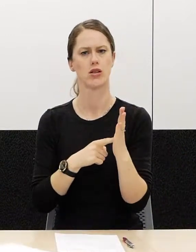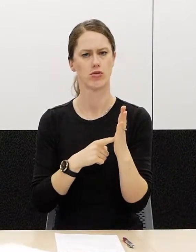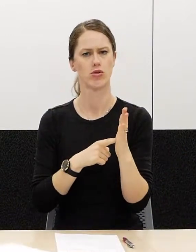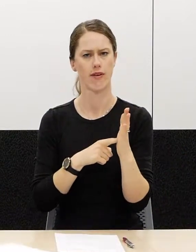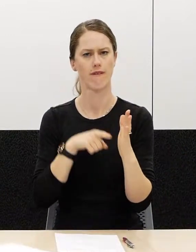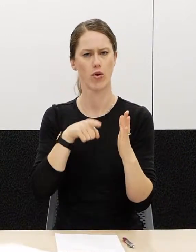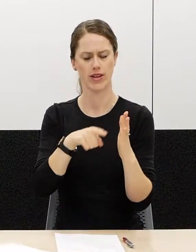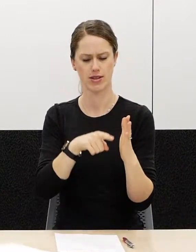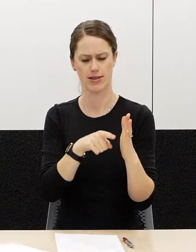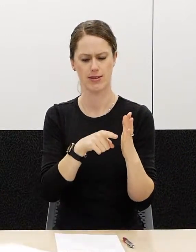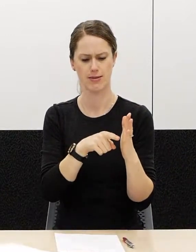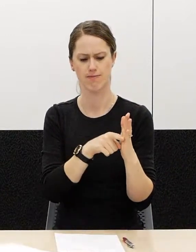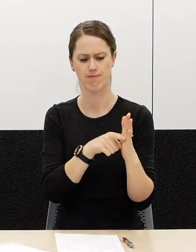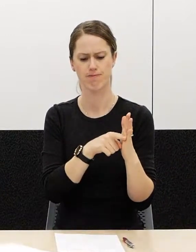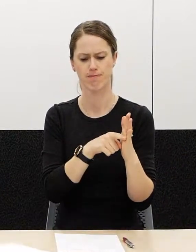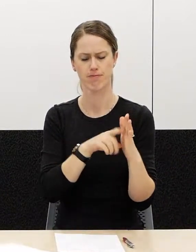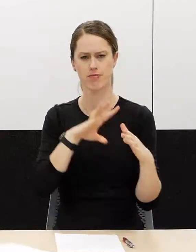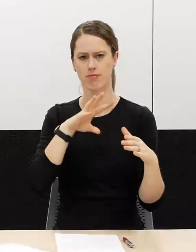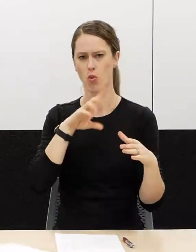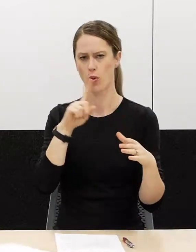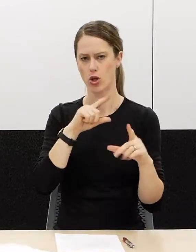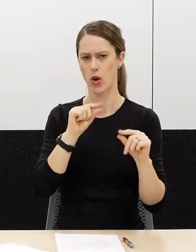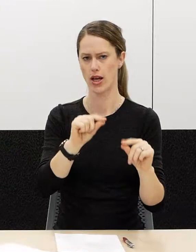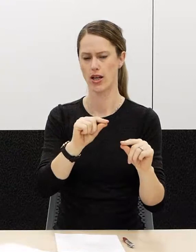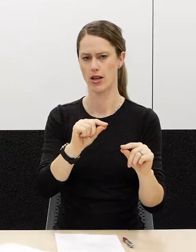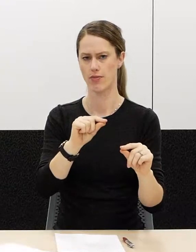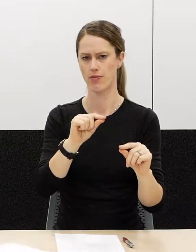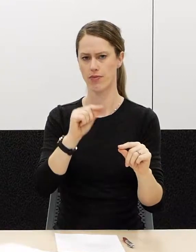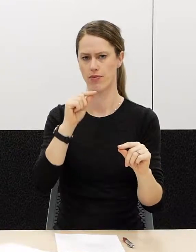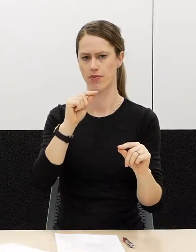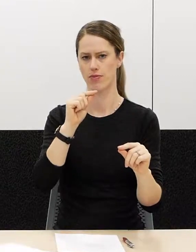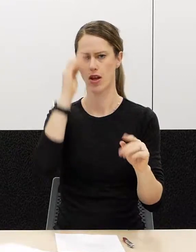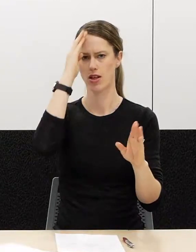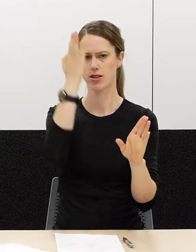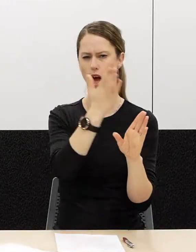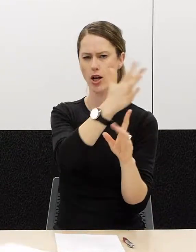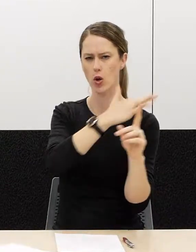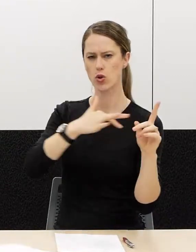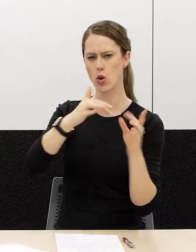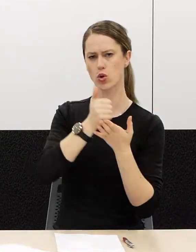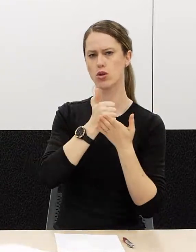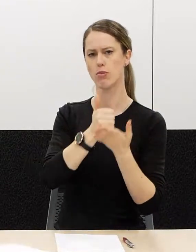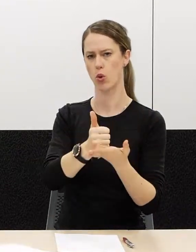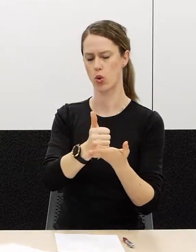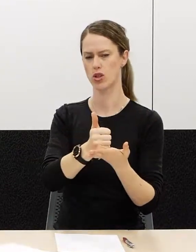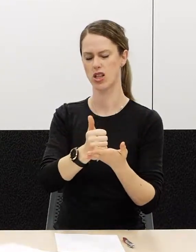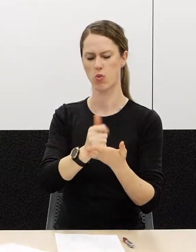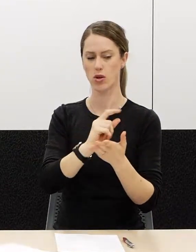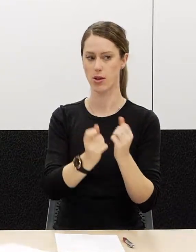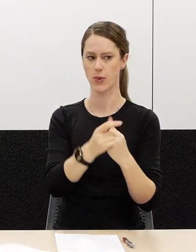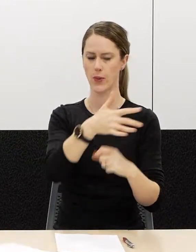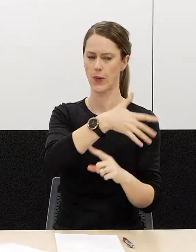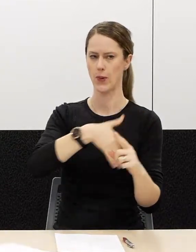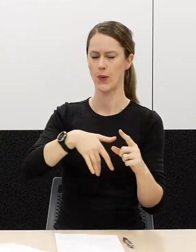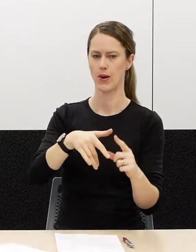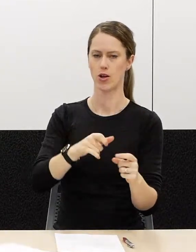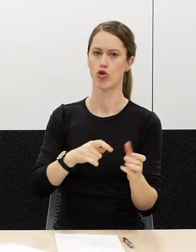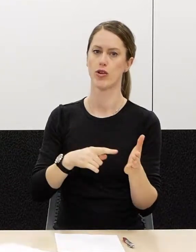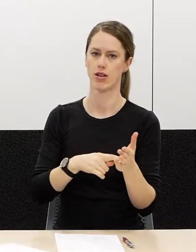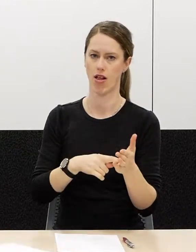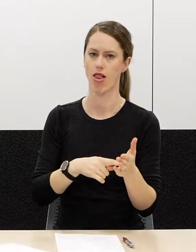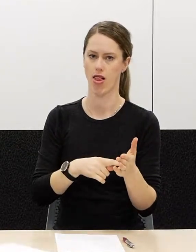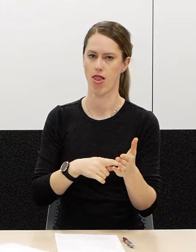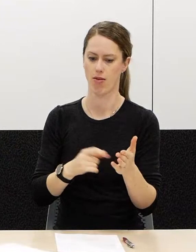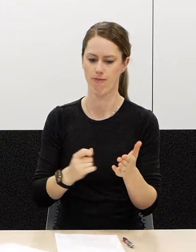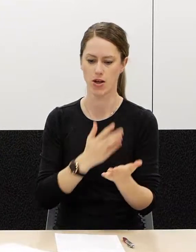to this journey, and part of what we're doing, psychosocial support, all the work that goes on and behind that is really critical